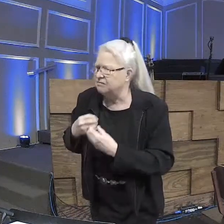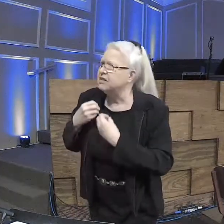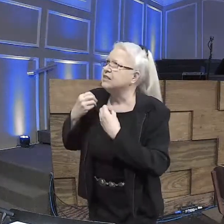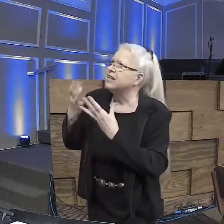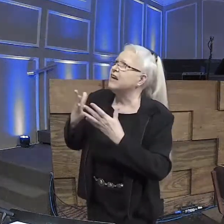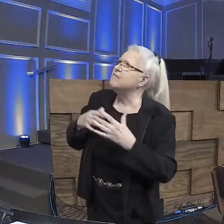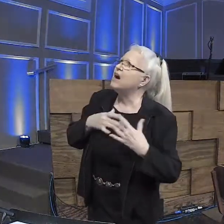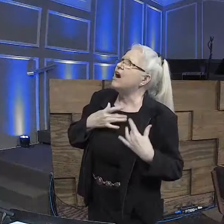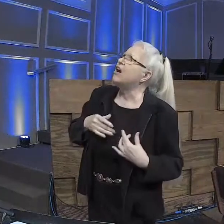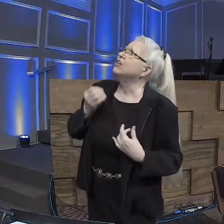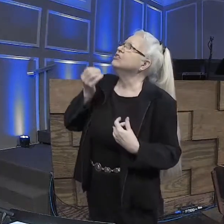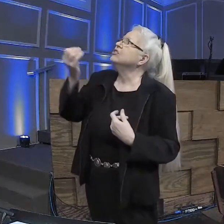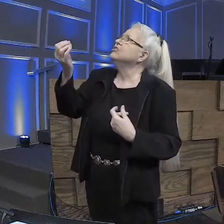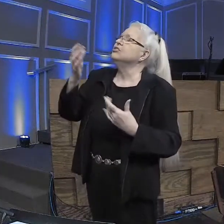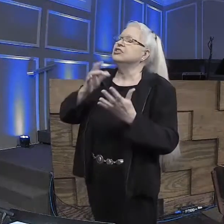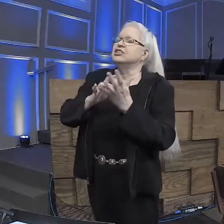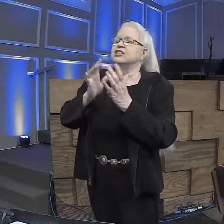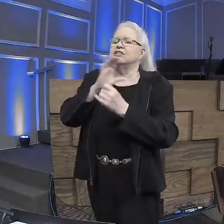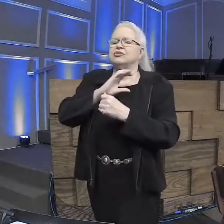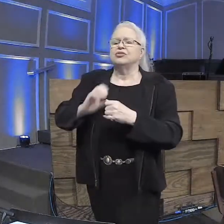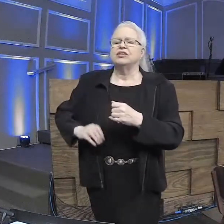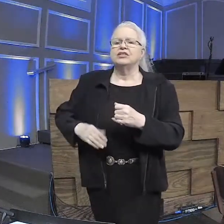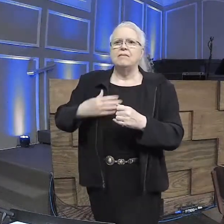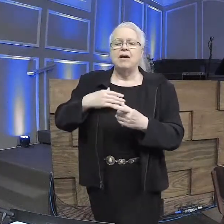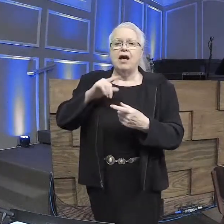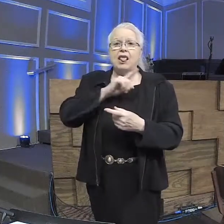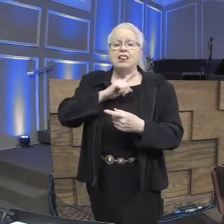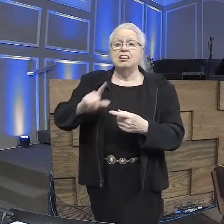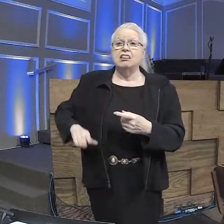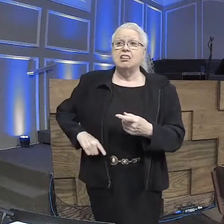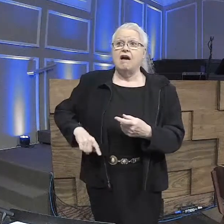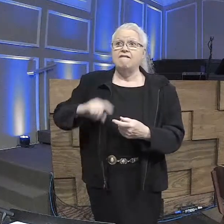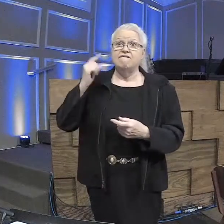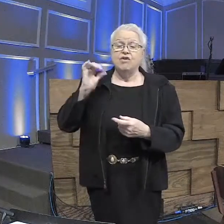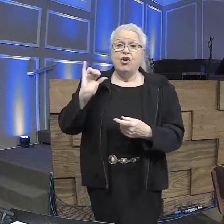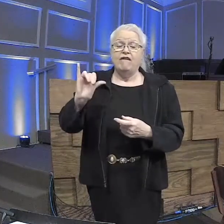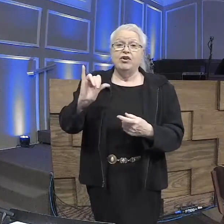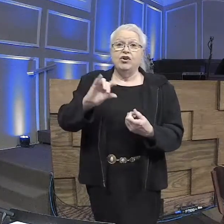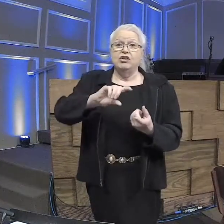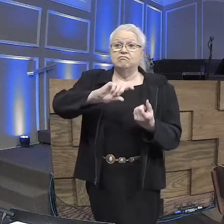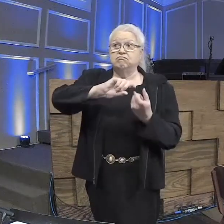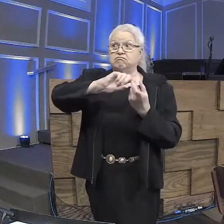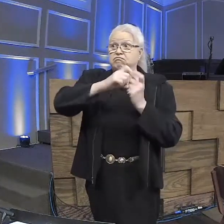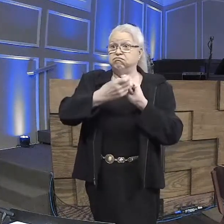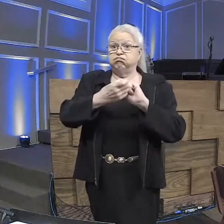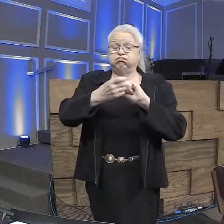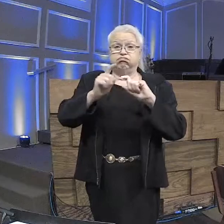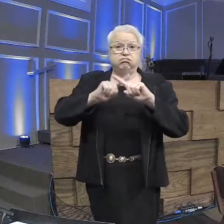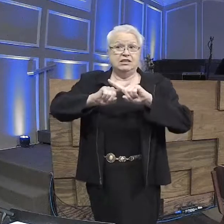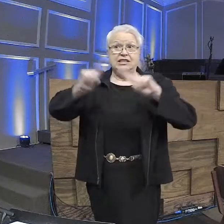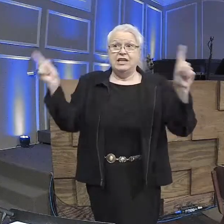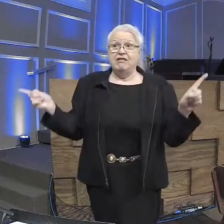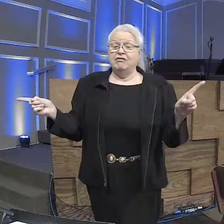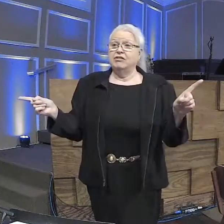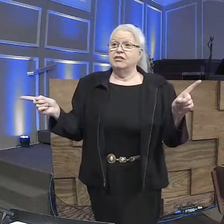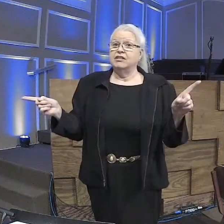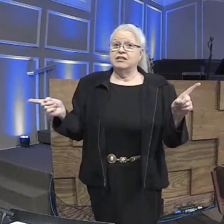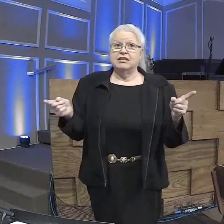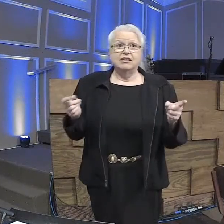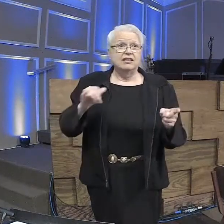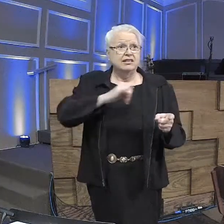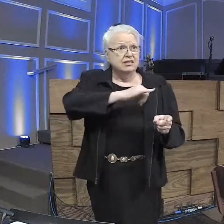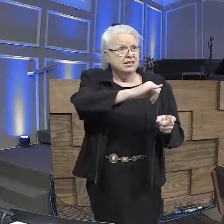Christ. And my life has been forever different. I'm telling you, your life can be different. He'll change your life if you'll receive